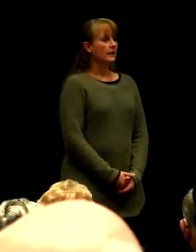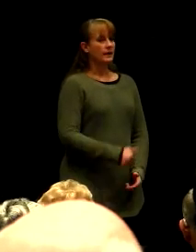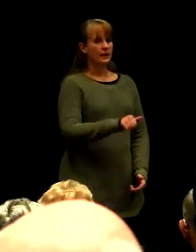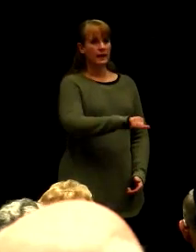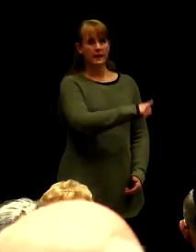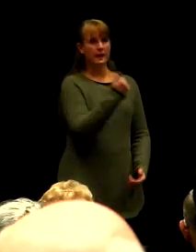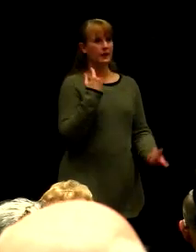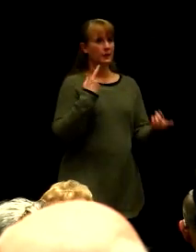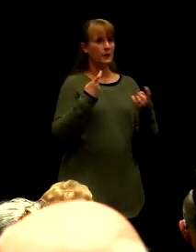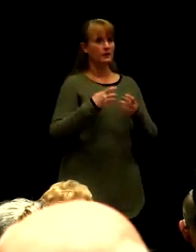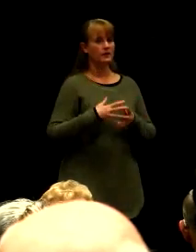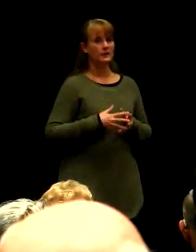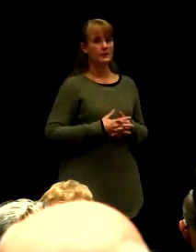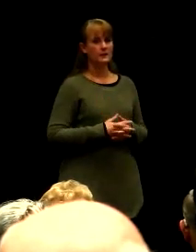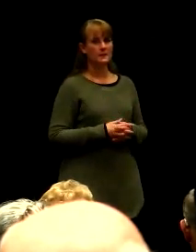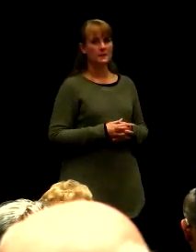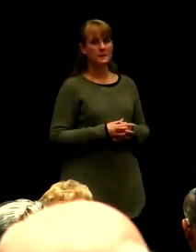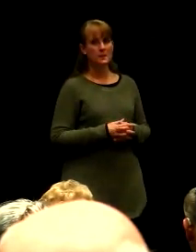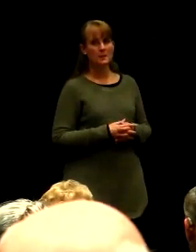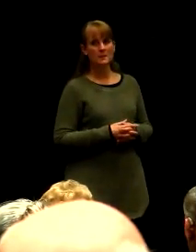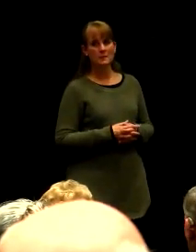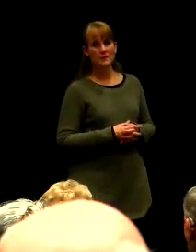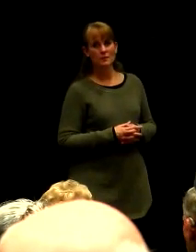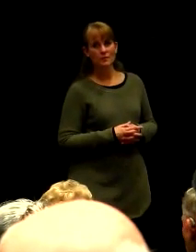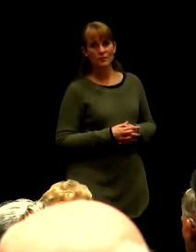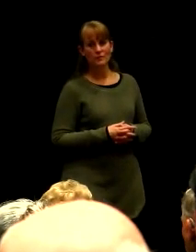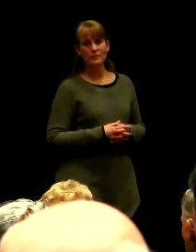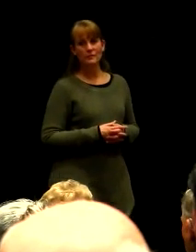Any other questions?